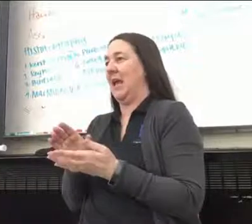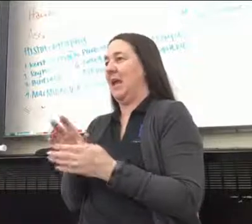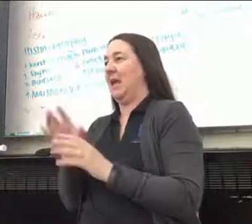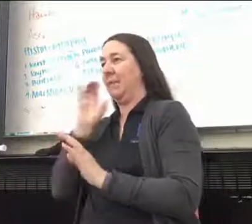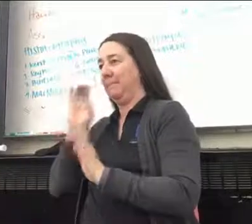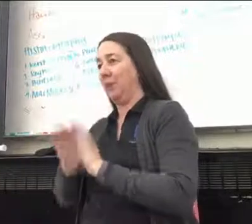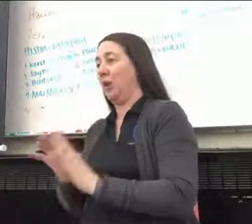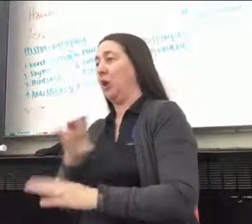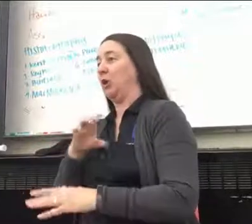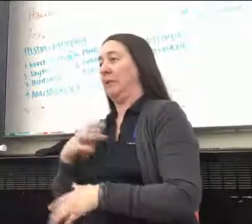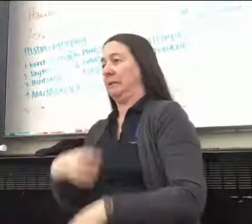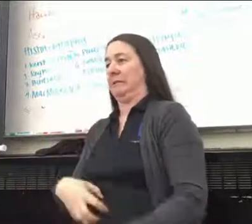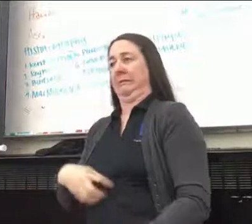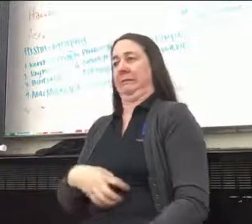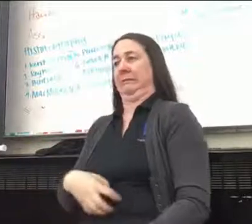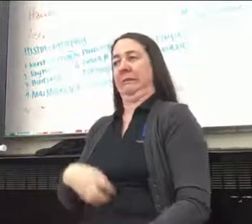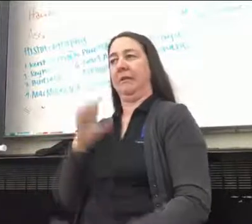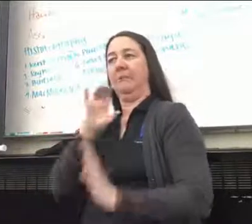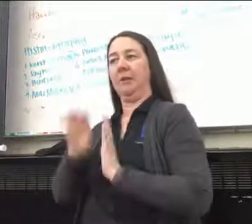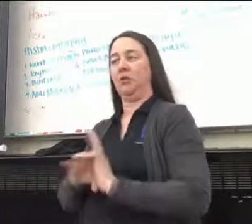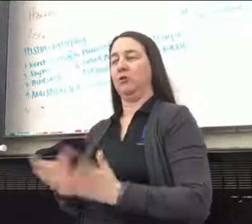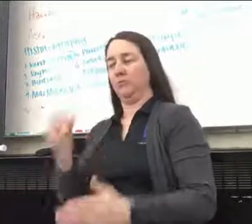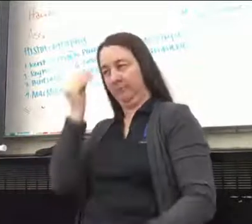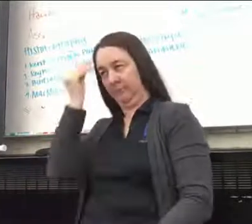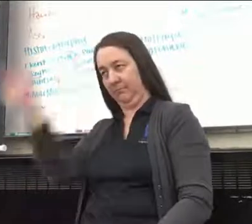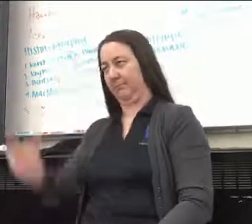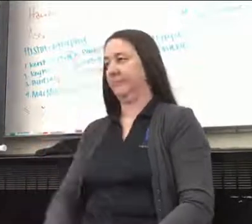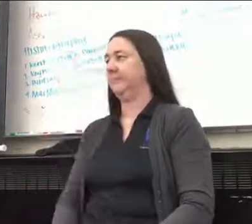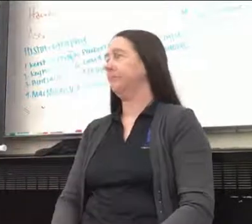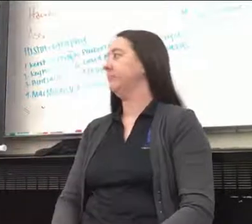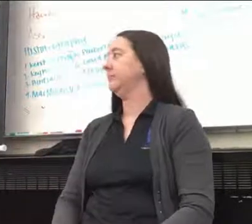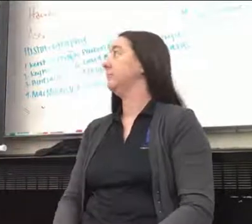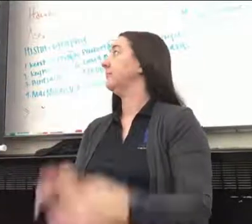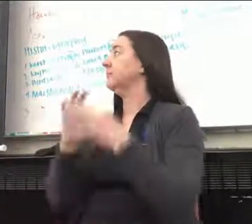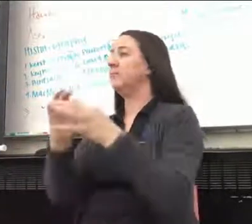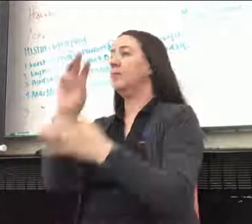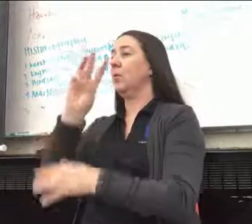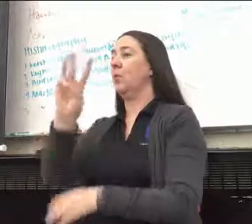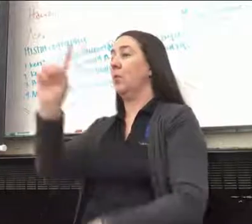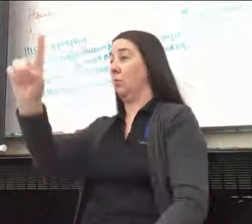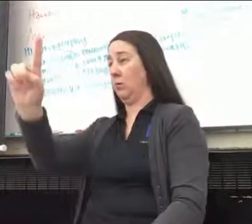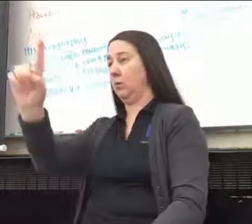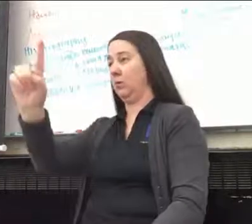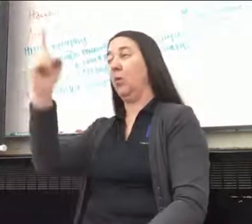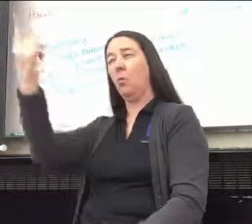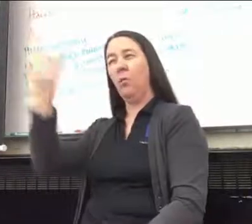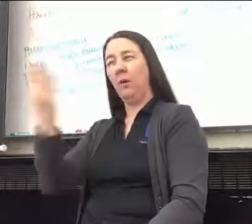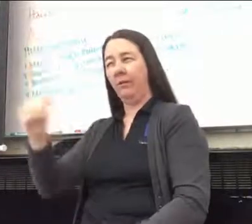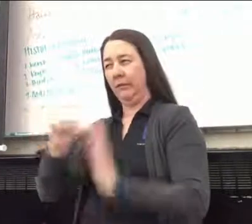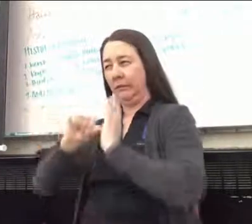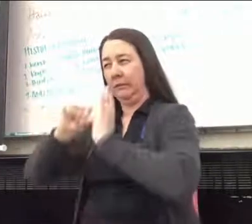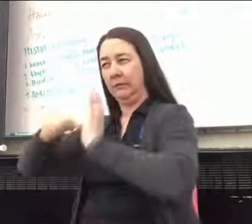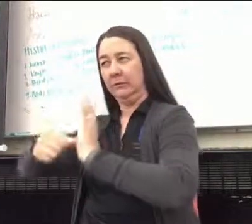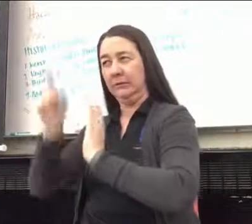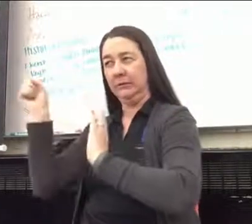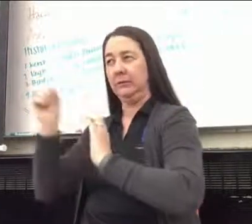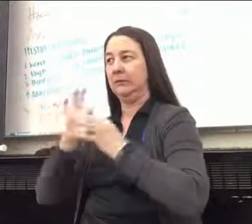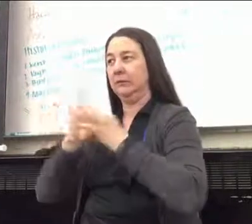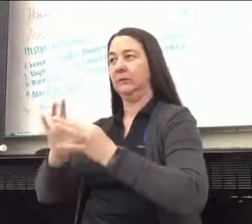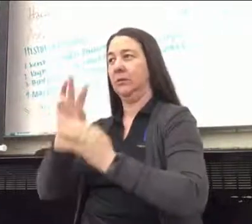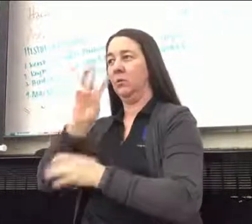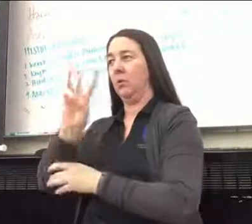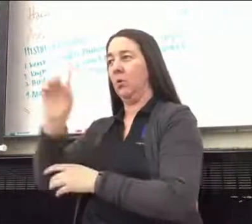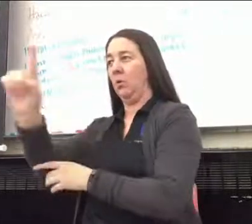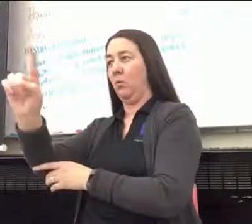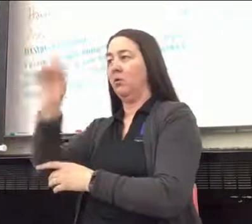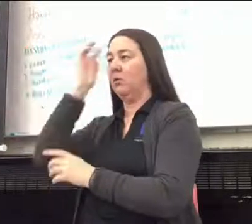like really gross pictures. Anyways, so with World War I, one thing I want to emphasize about World War I